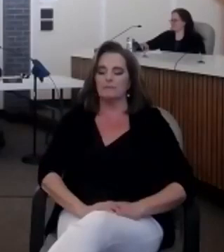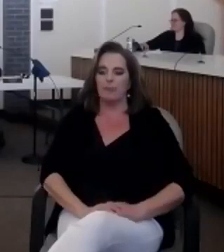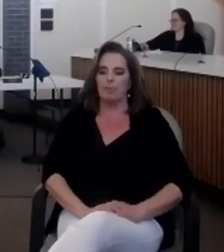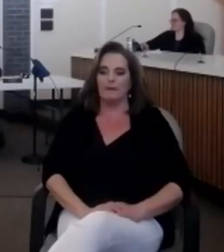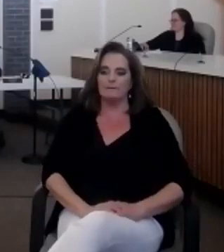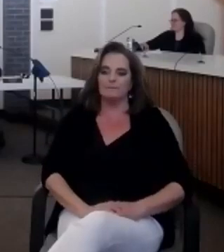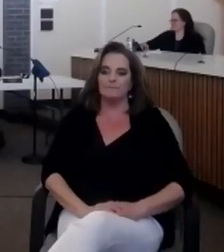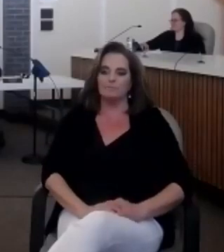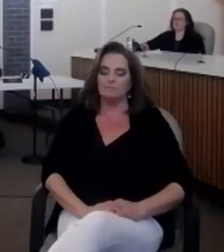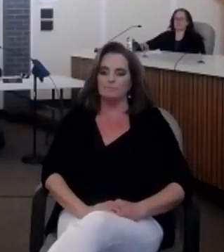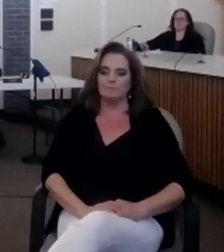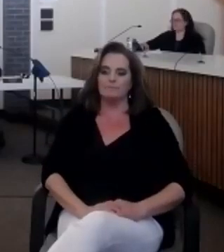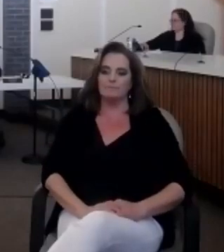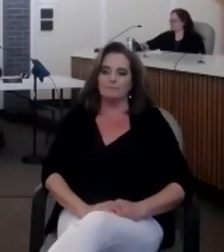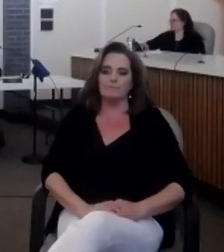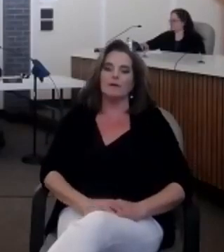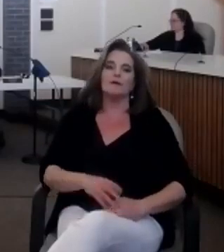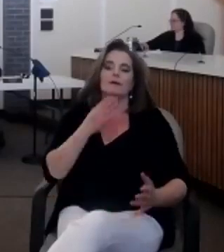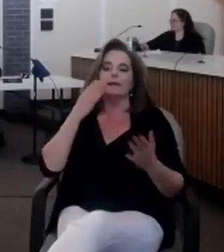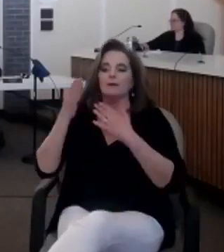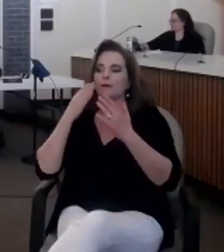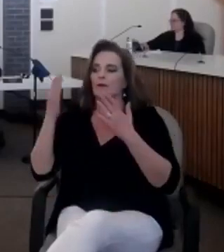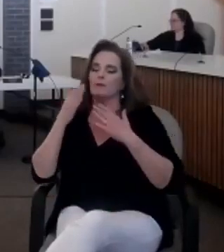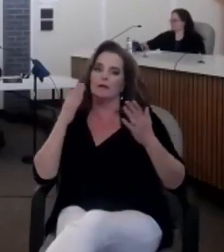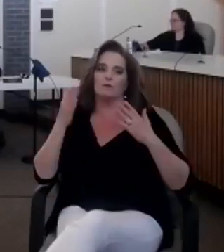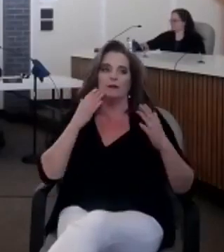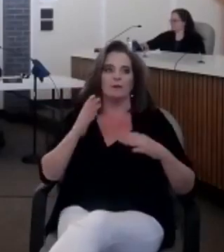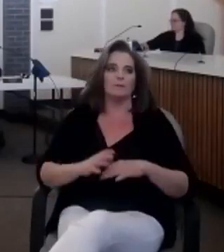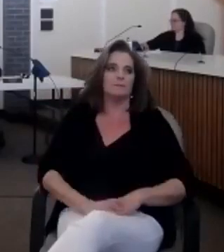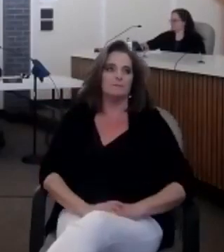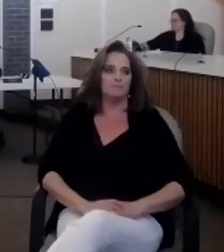evening. Thanks Thank much. you. Thank you.